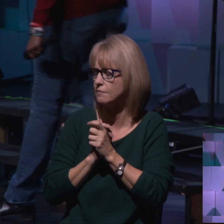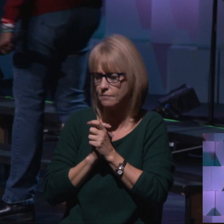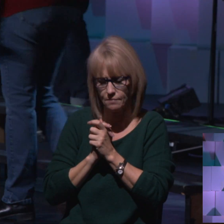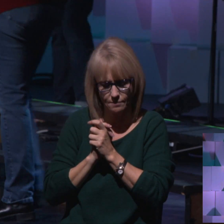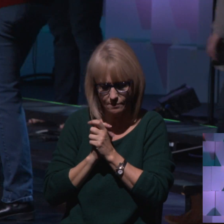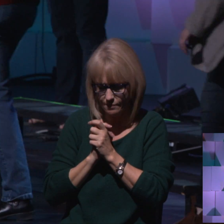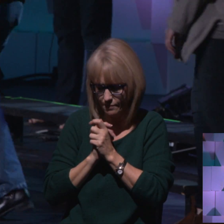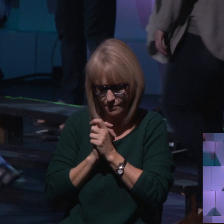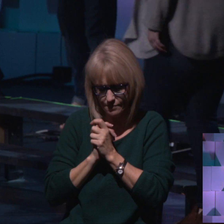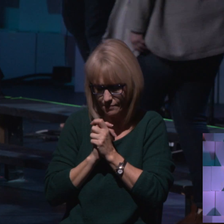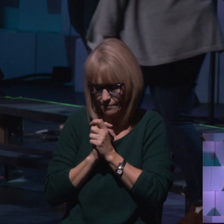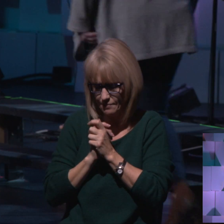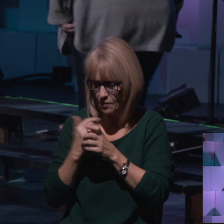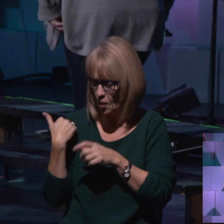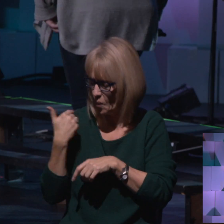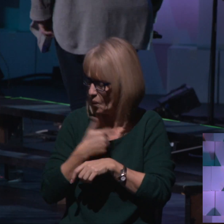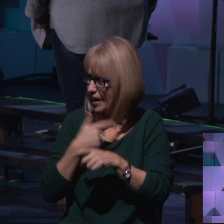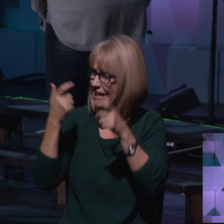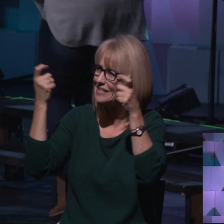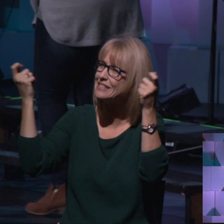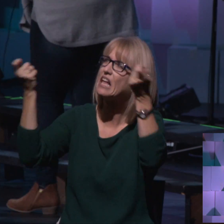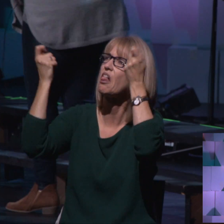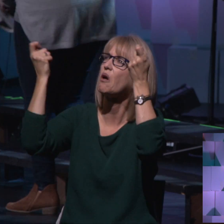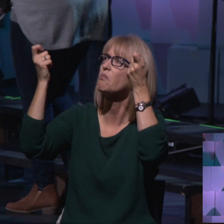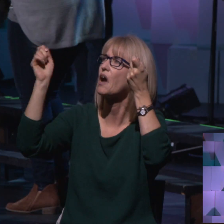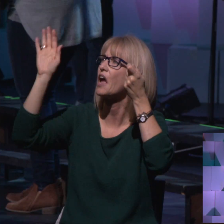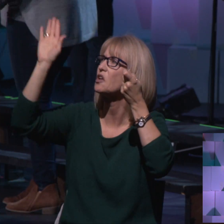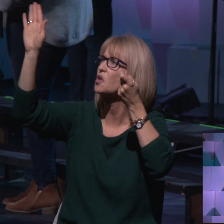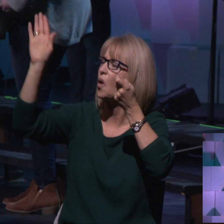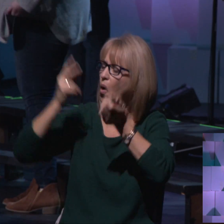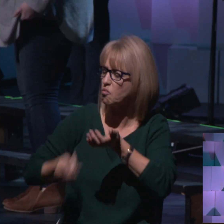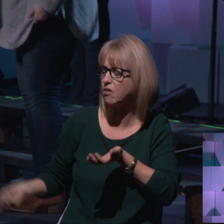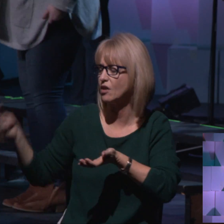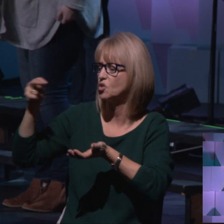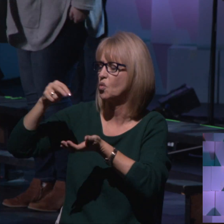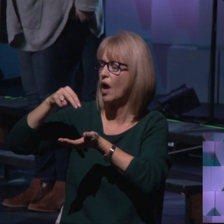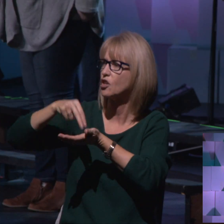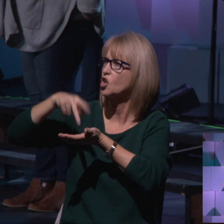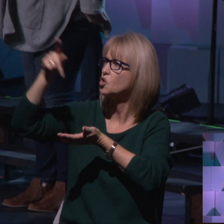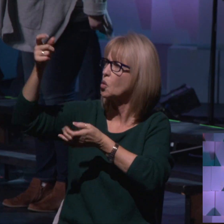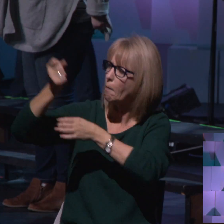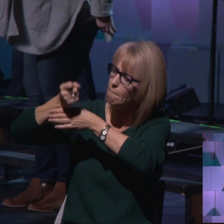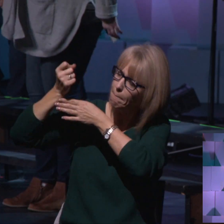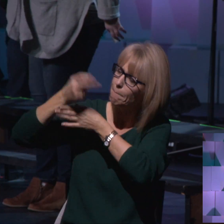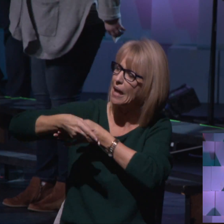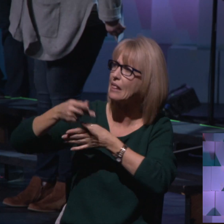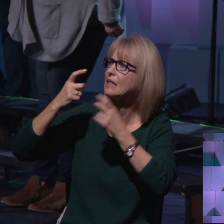Father, we celebrate his resurrection, his power over sin.